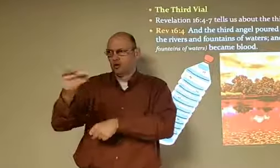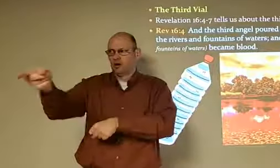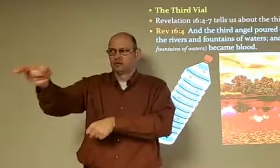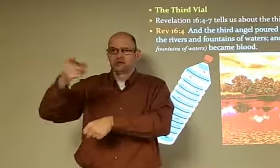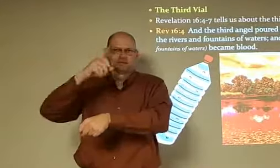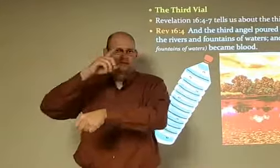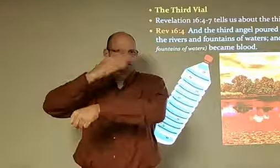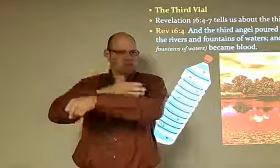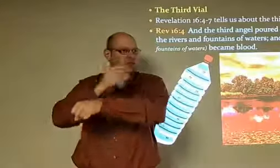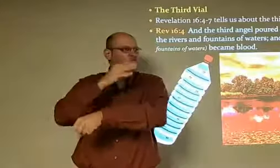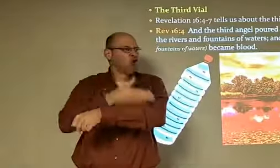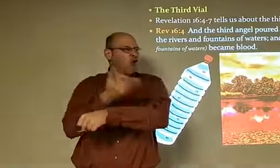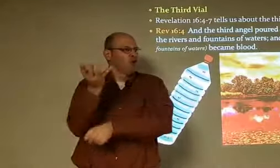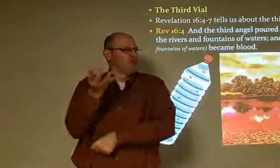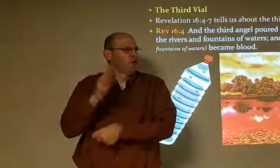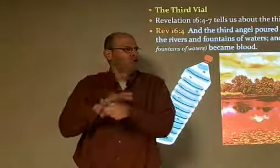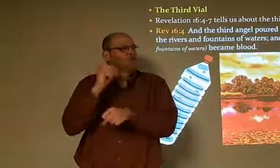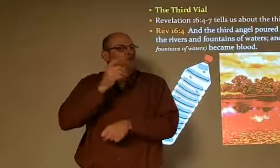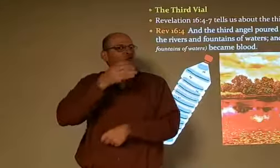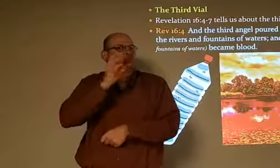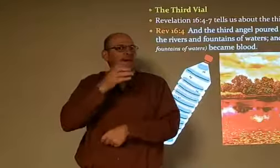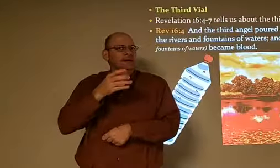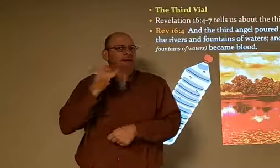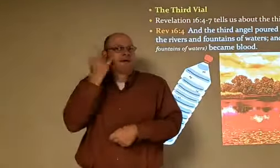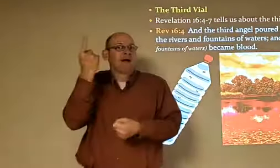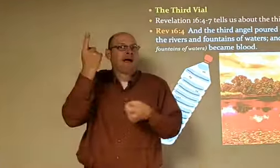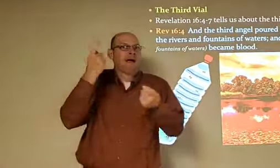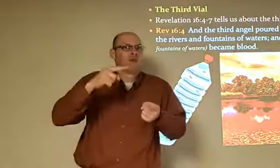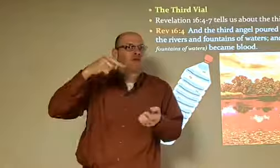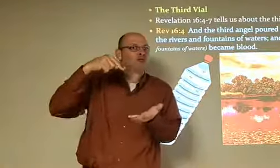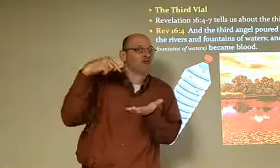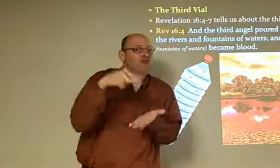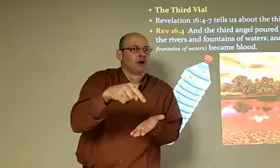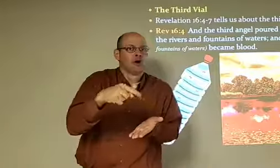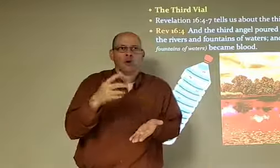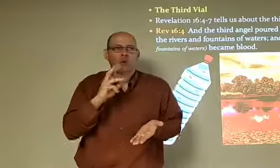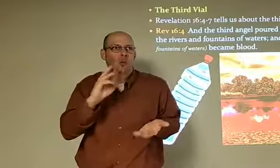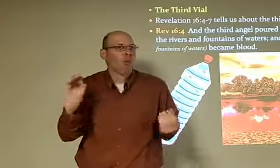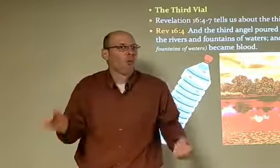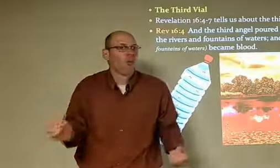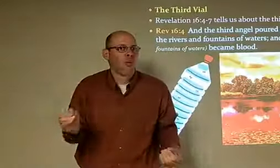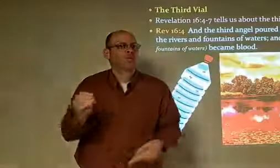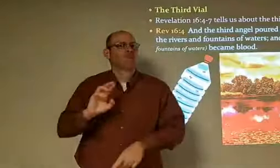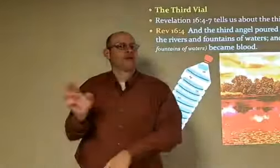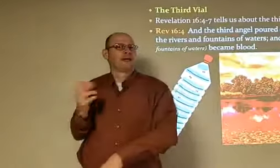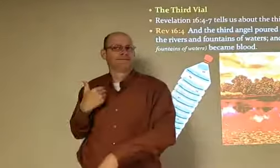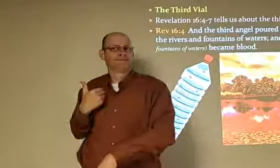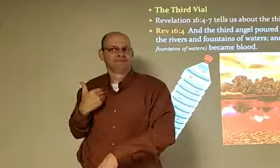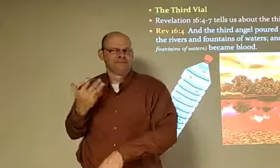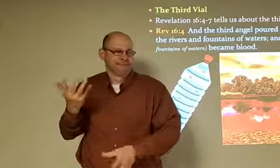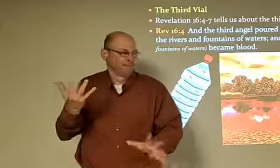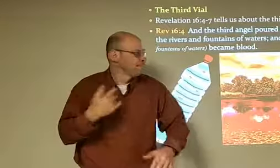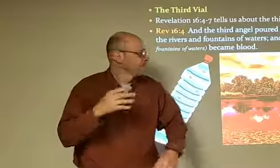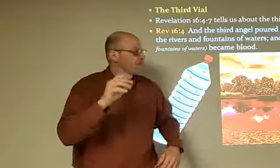packs. You know, our family, we drink it when we need to, you know, if we'd have enough if we need to, if